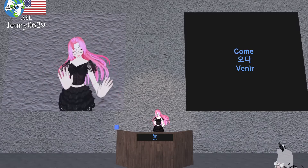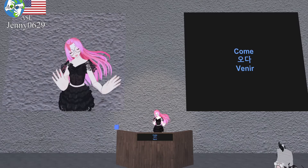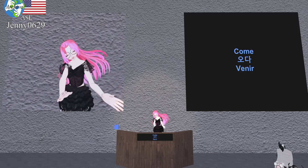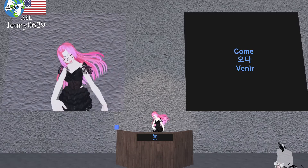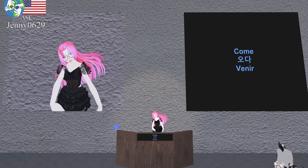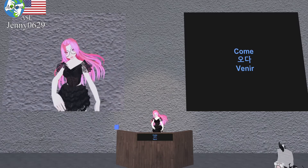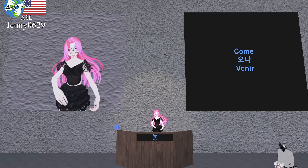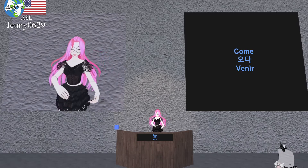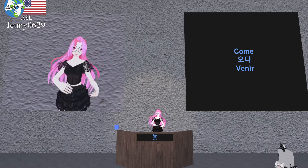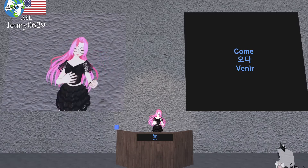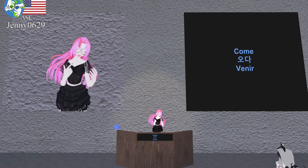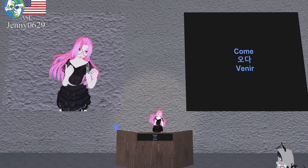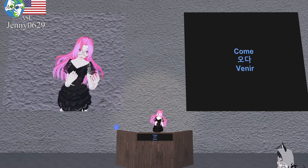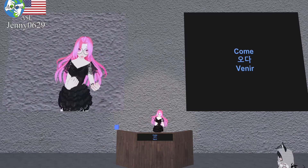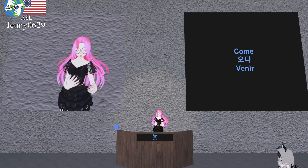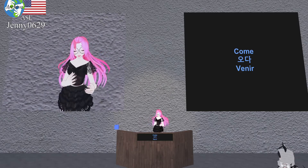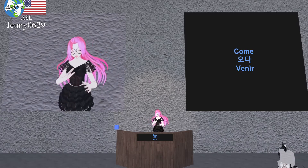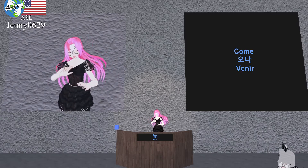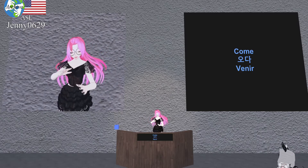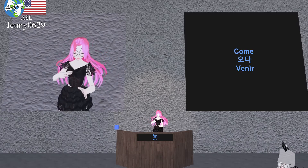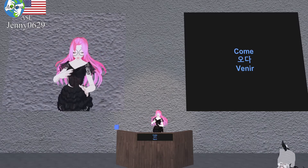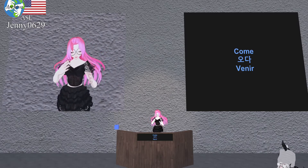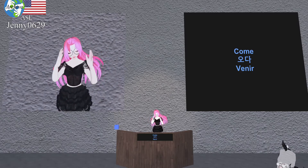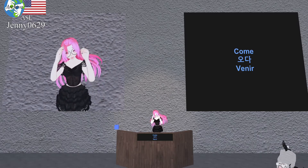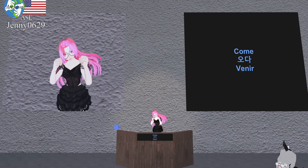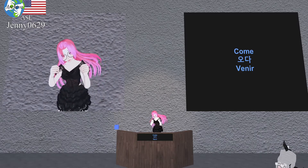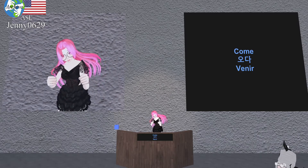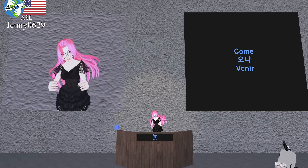of taps you on your shoulder, they're like, hey, I want to let you know you're